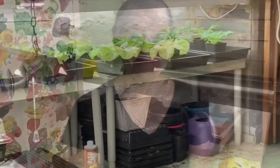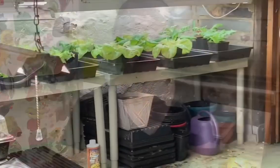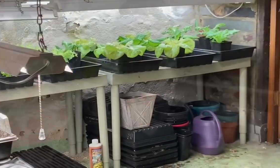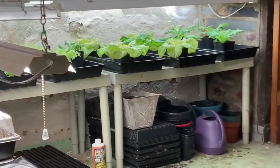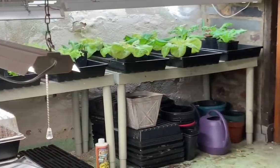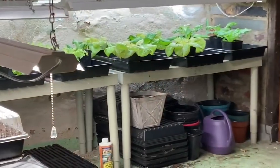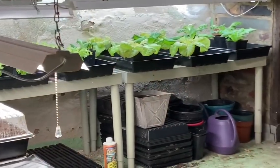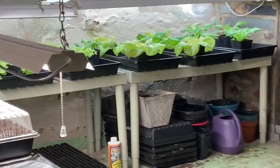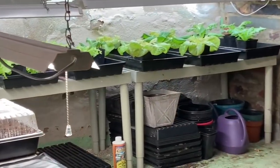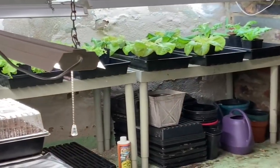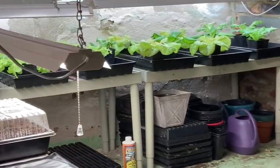days.